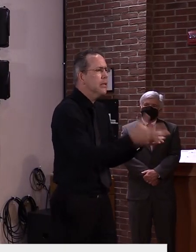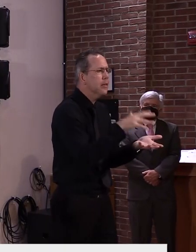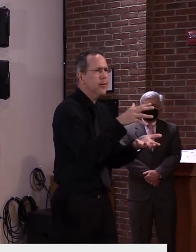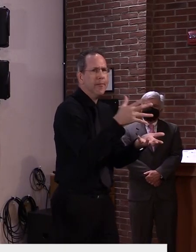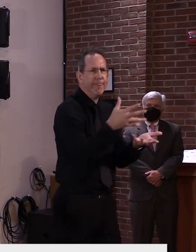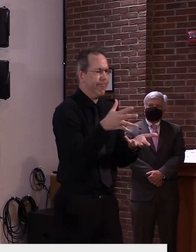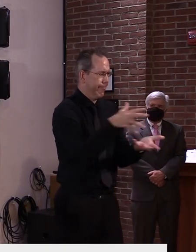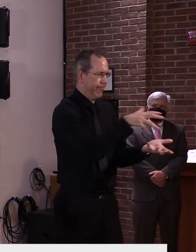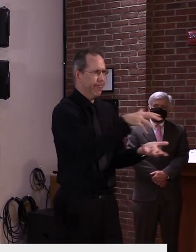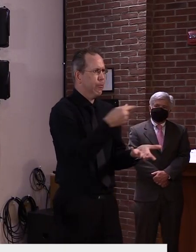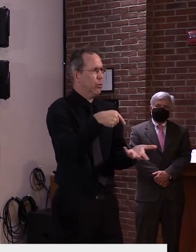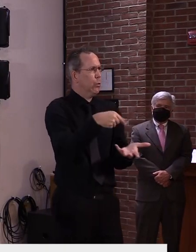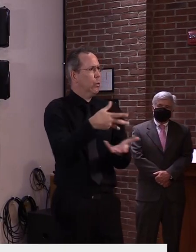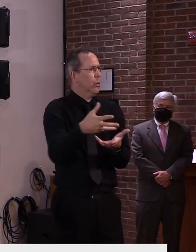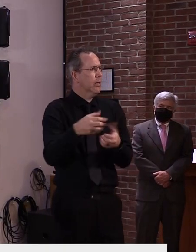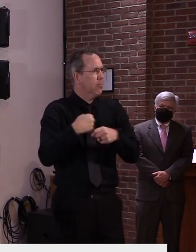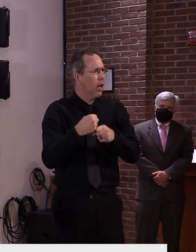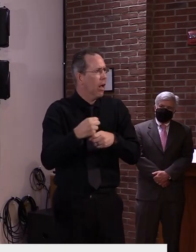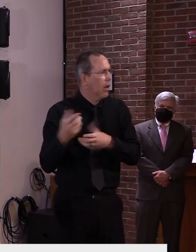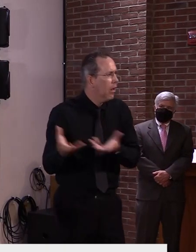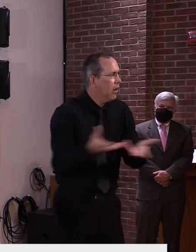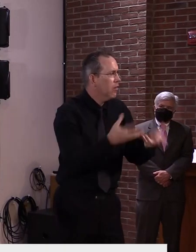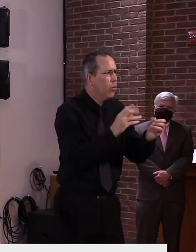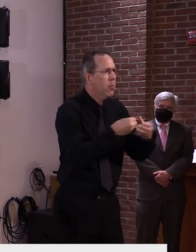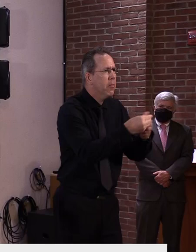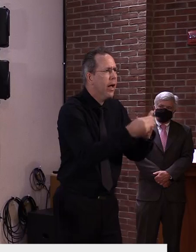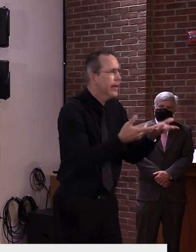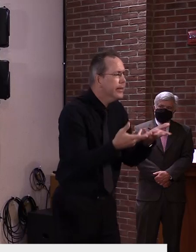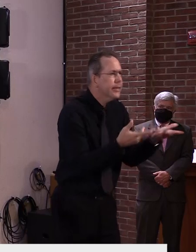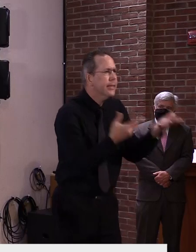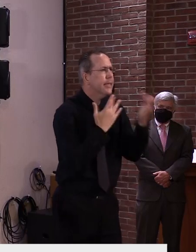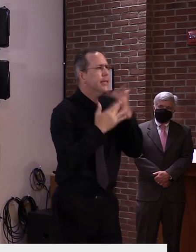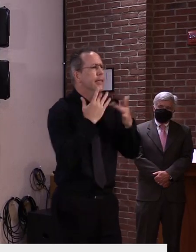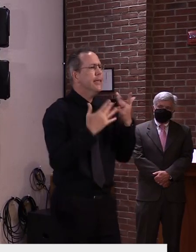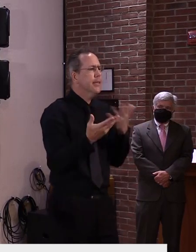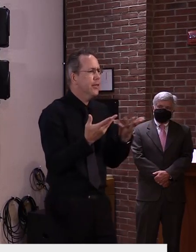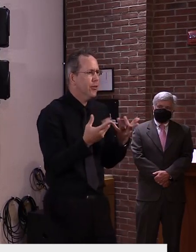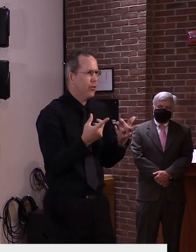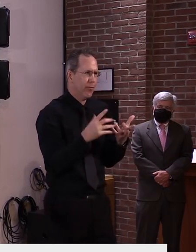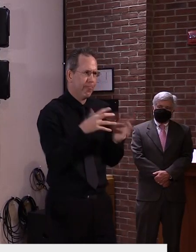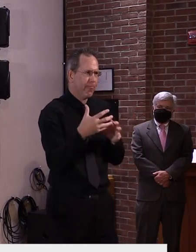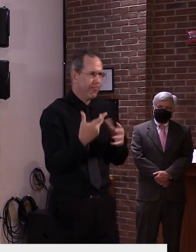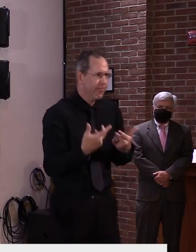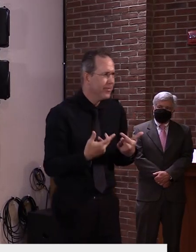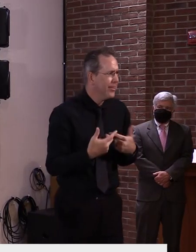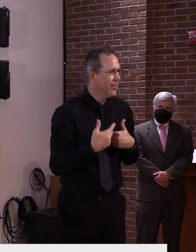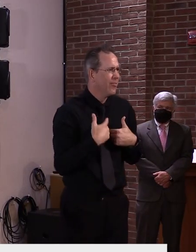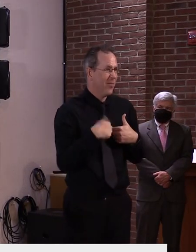manufacturing. So that goes for everything. You know, we're all tied together in some way, especially here in Vermont.